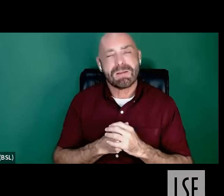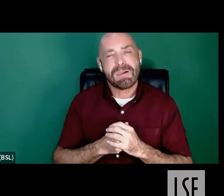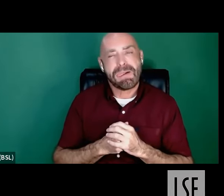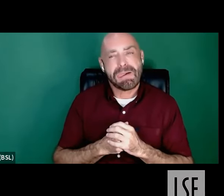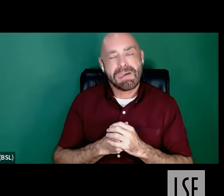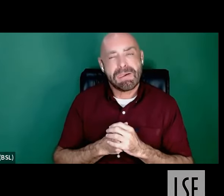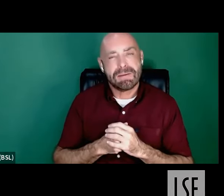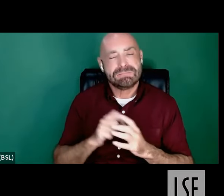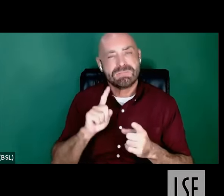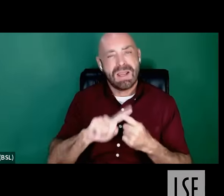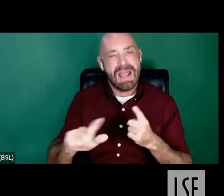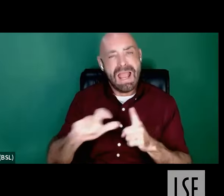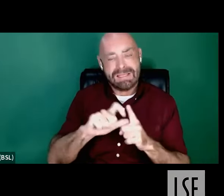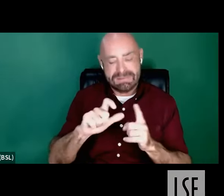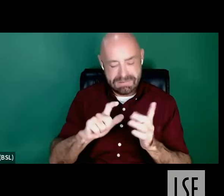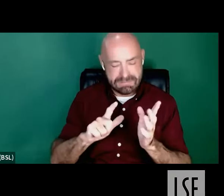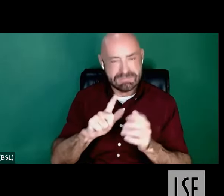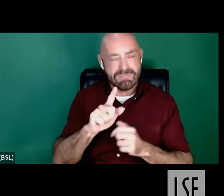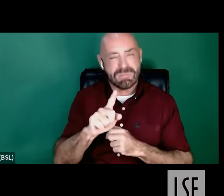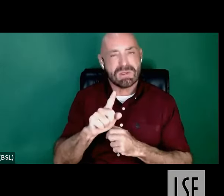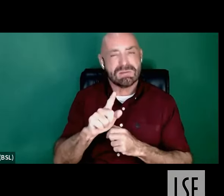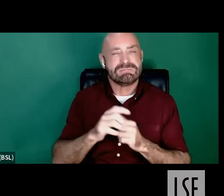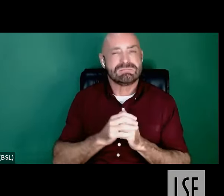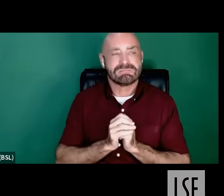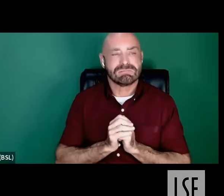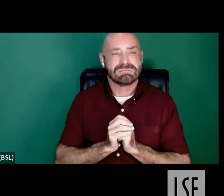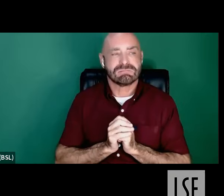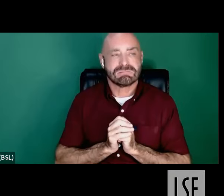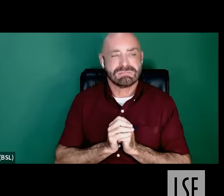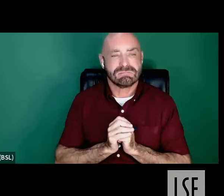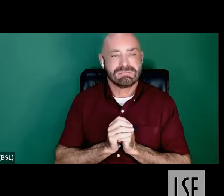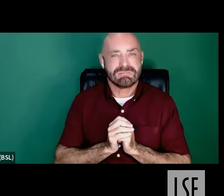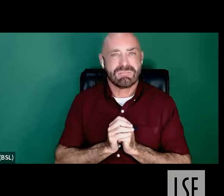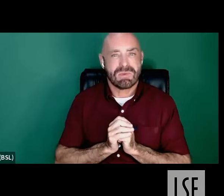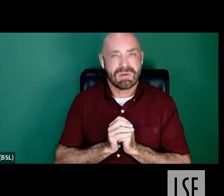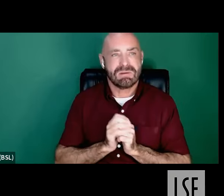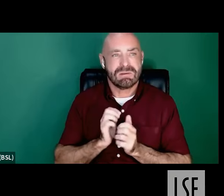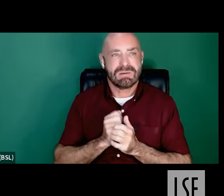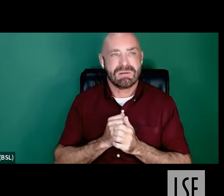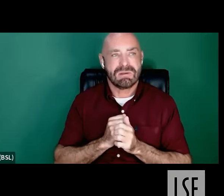the question about, I mean, it's, you know, it's easy to say, you know,